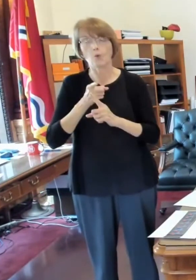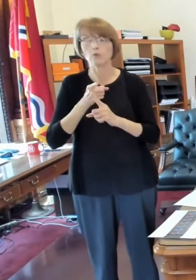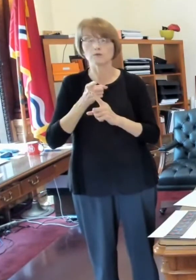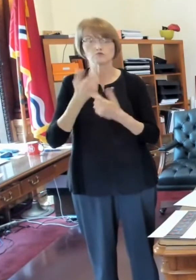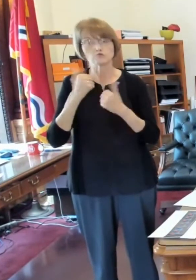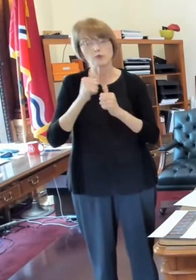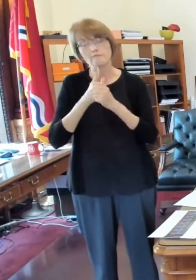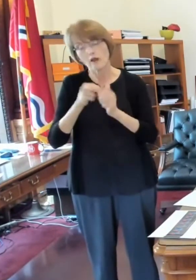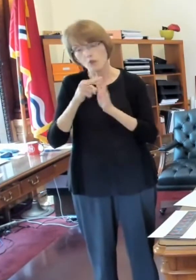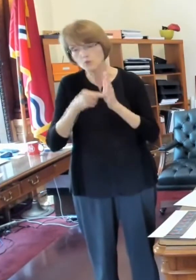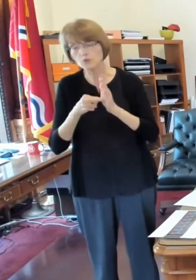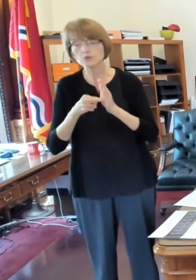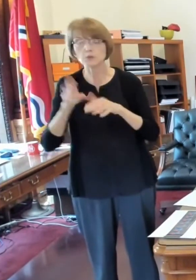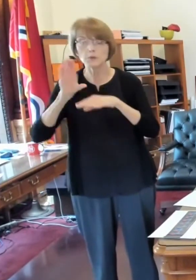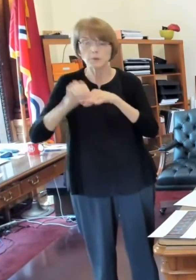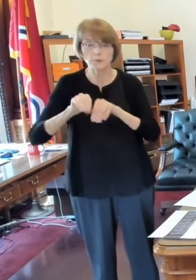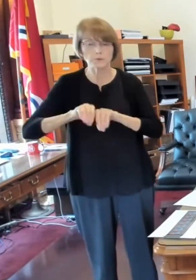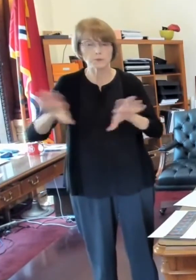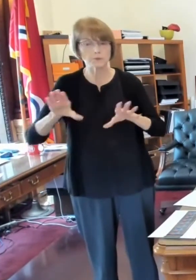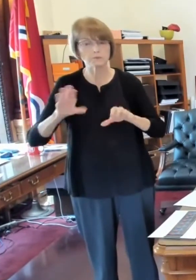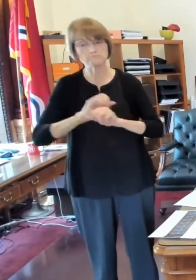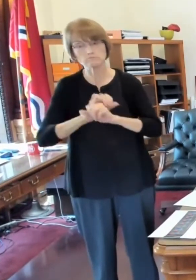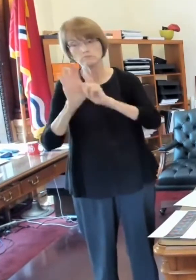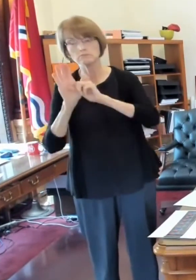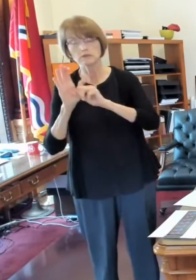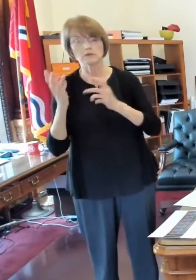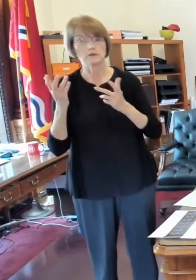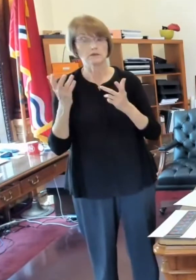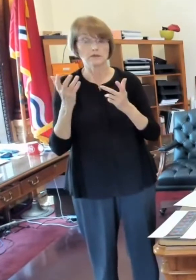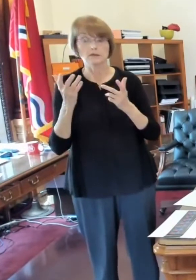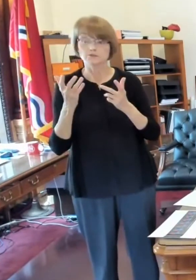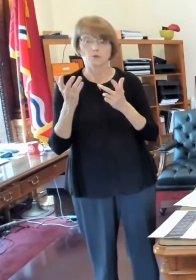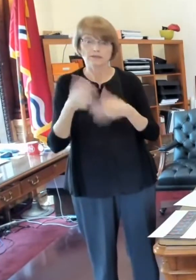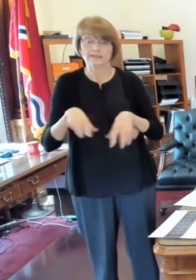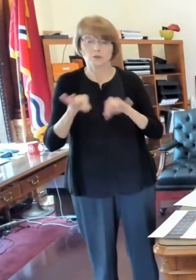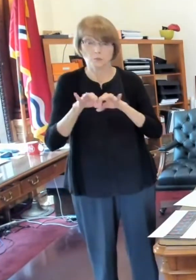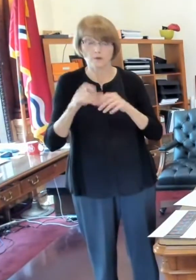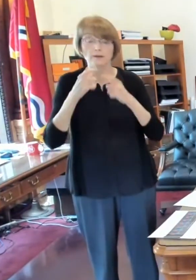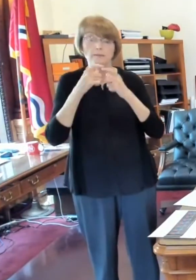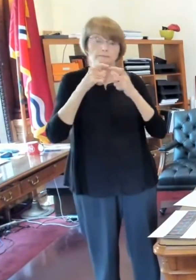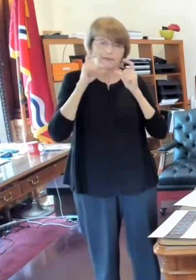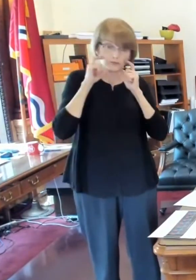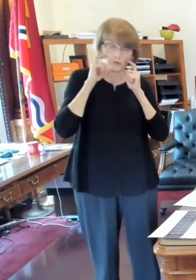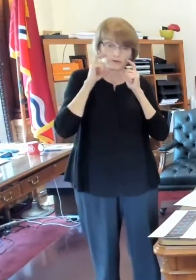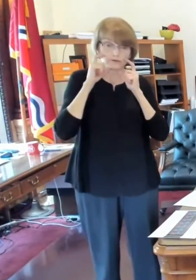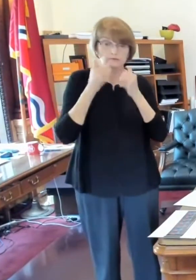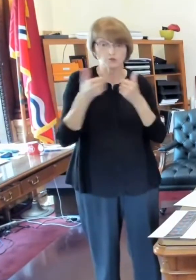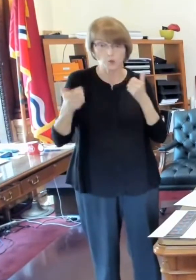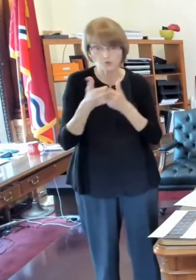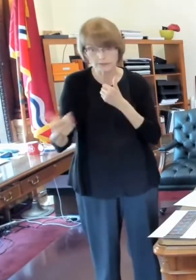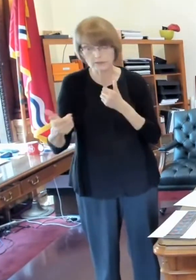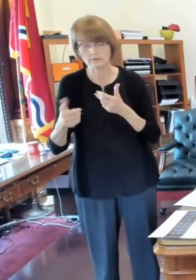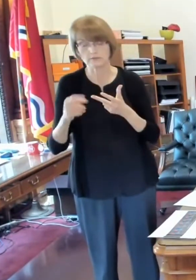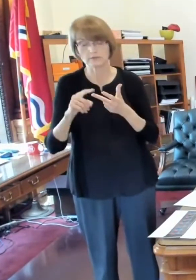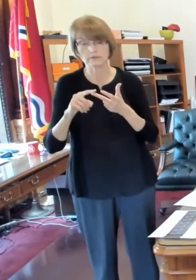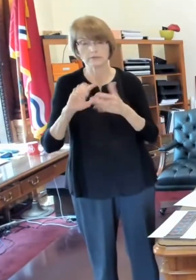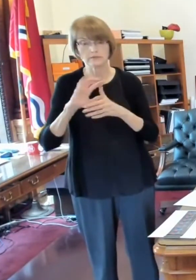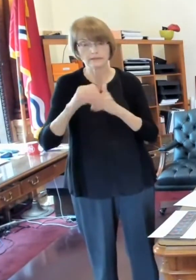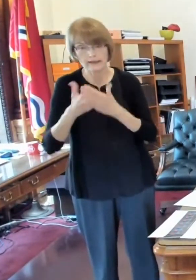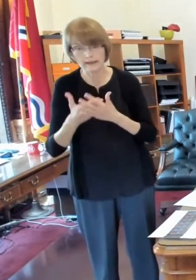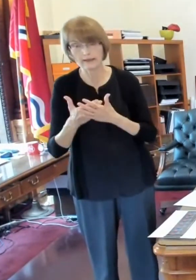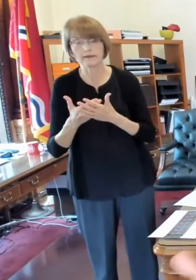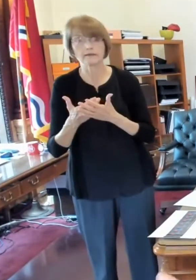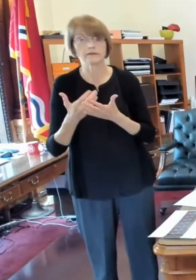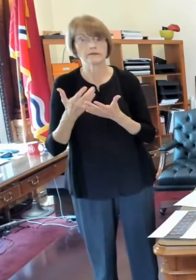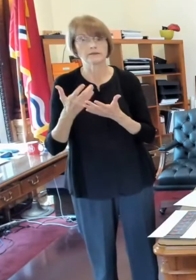much as possible. And it really is just mask wearing and social distancing, along with washing your hands. You all know that. Using hand sanitizer when